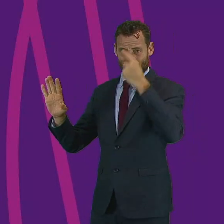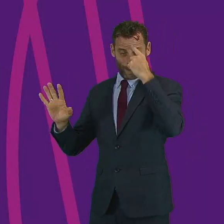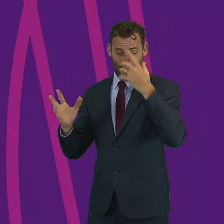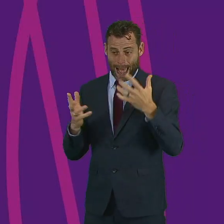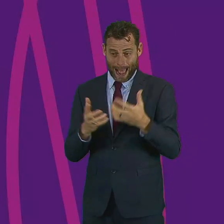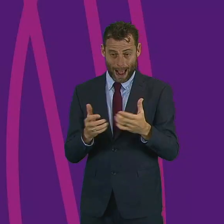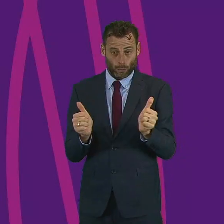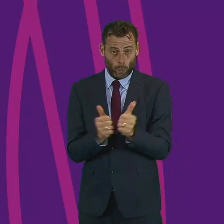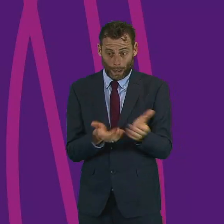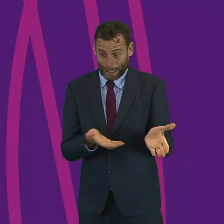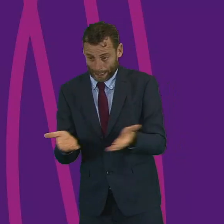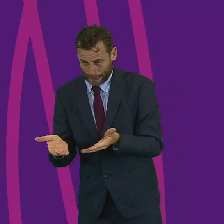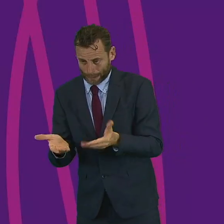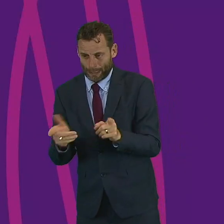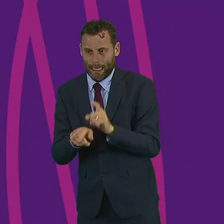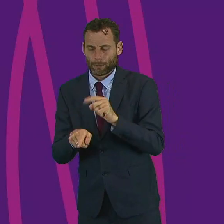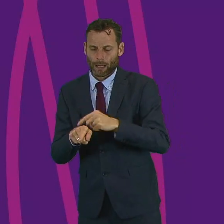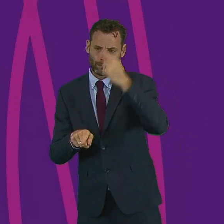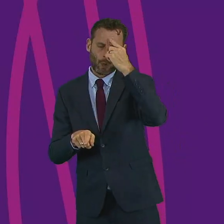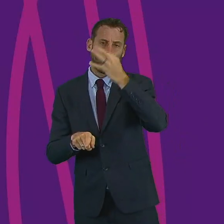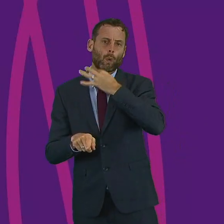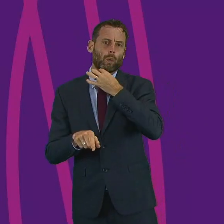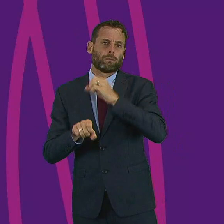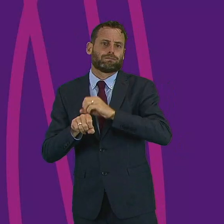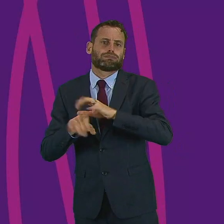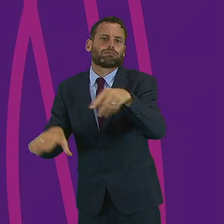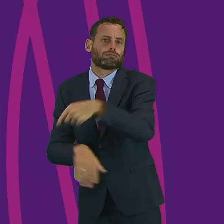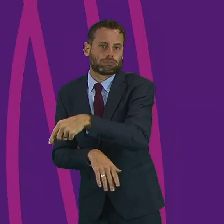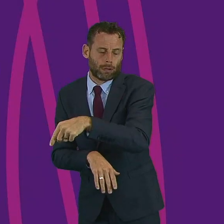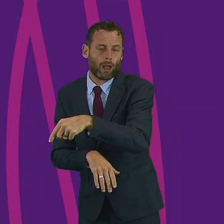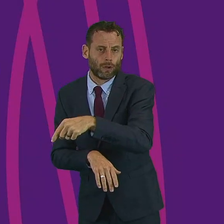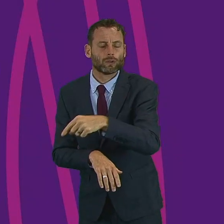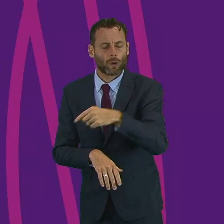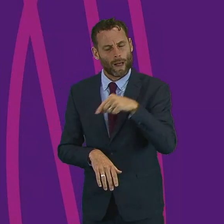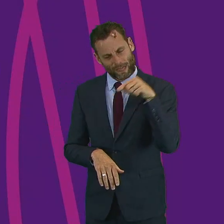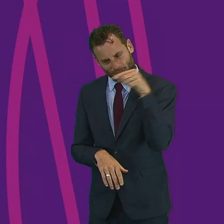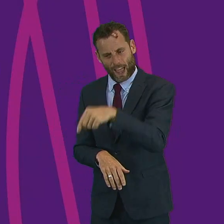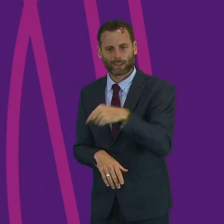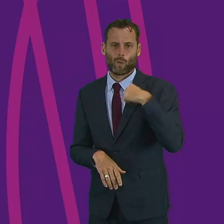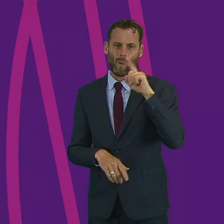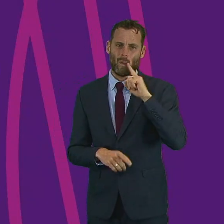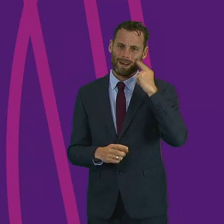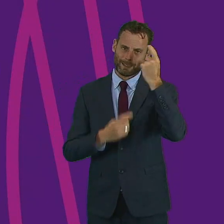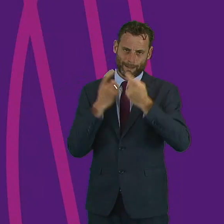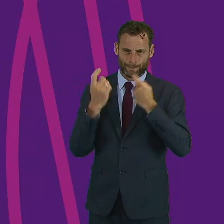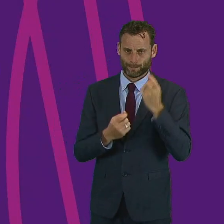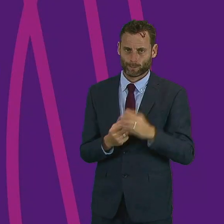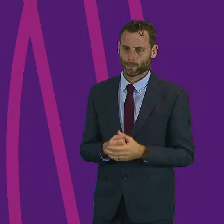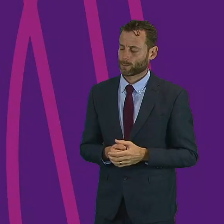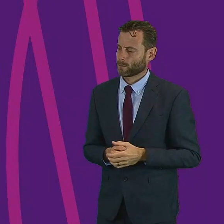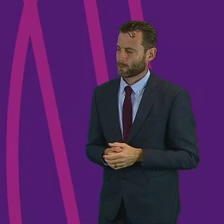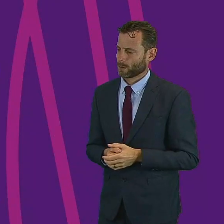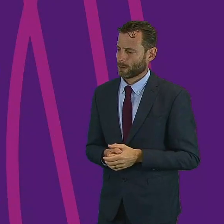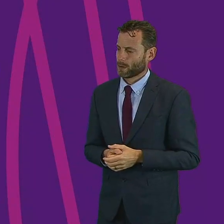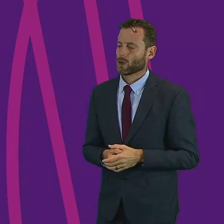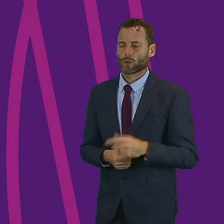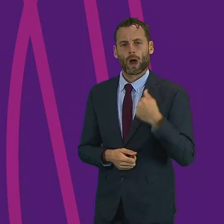of the difficulties in that. I don't enjoy taking these decisions at all, but we will try to do them taking the